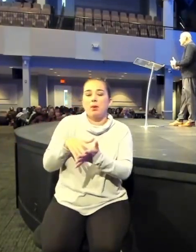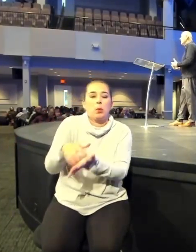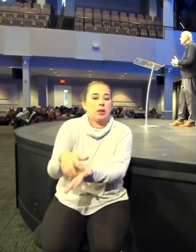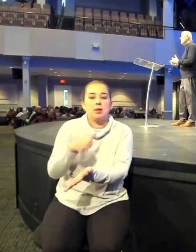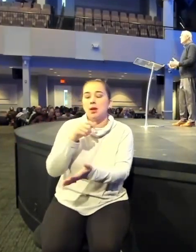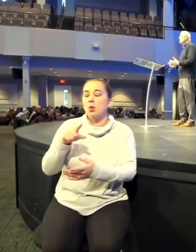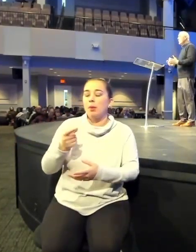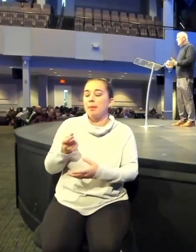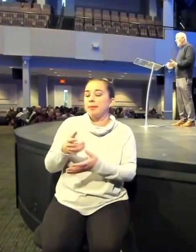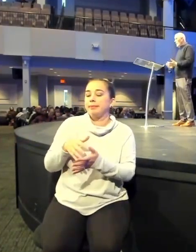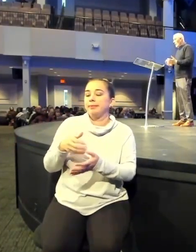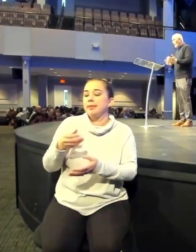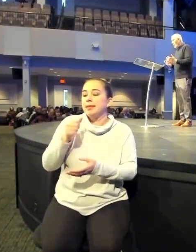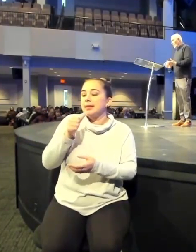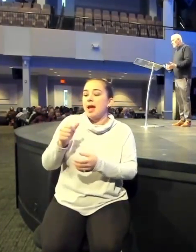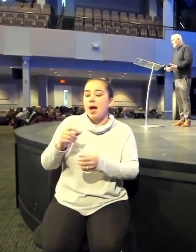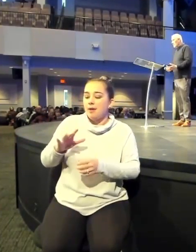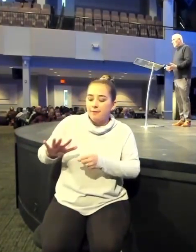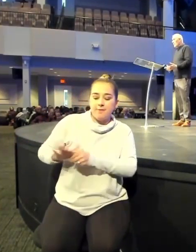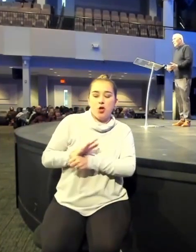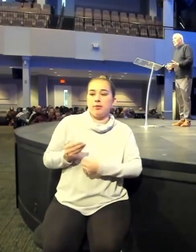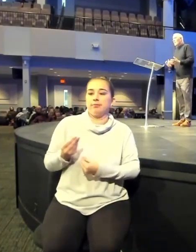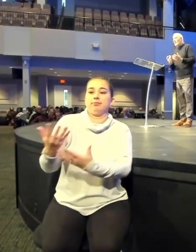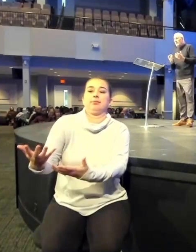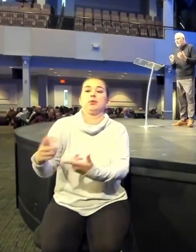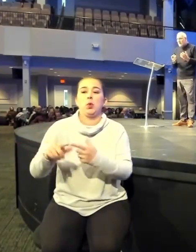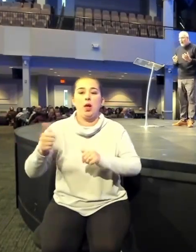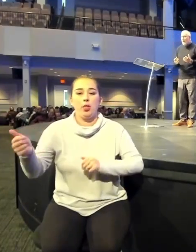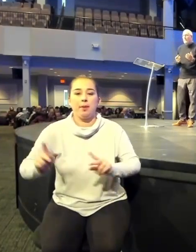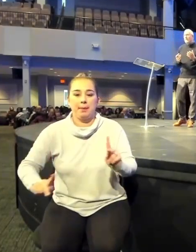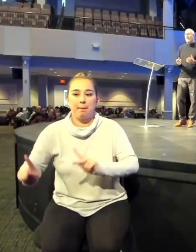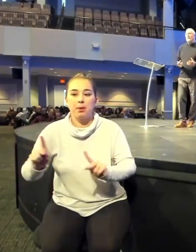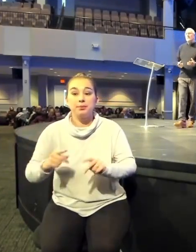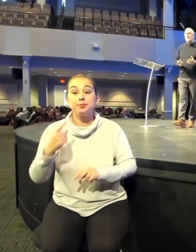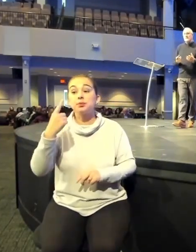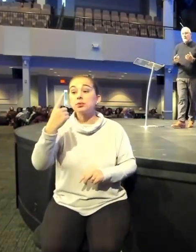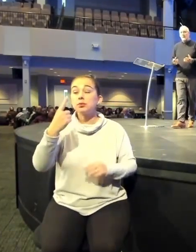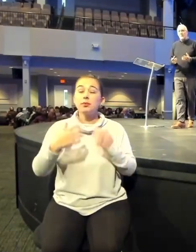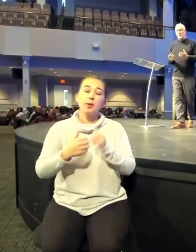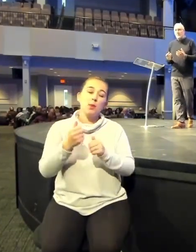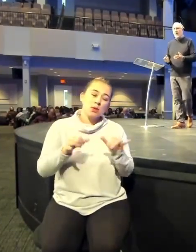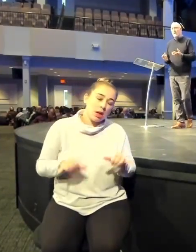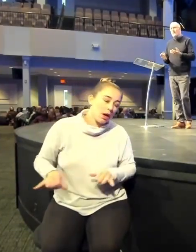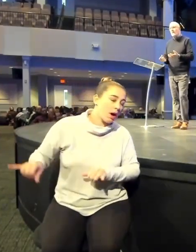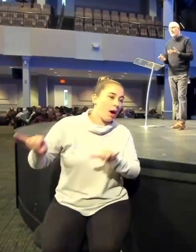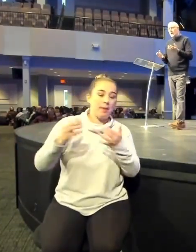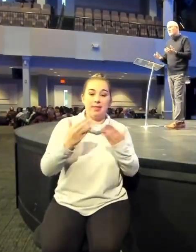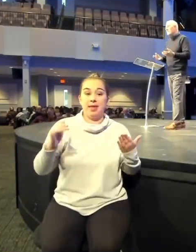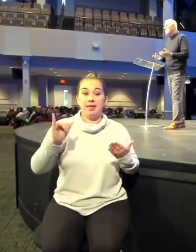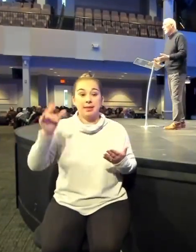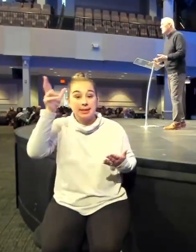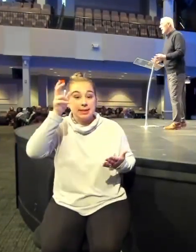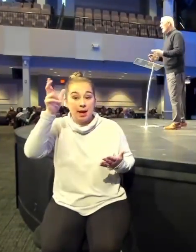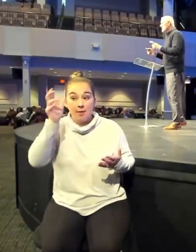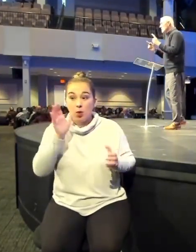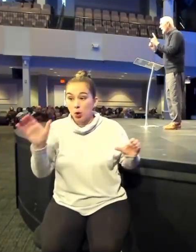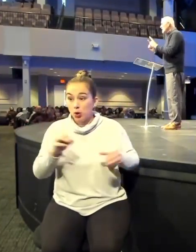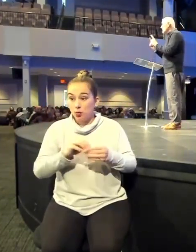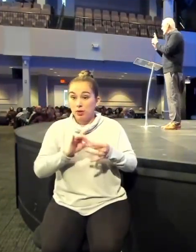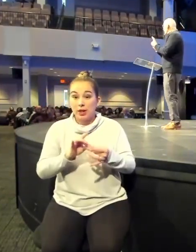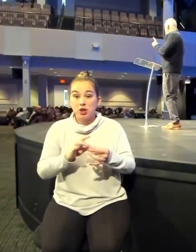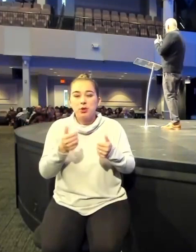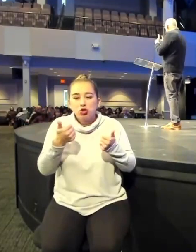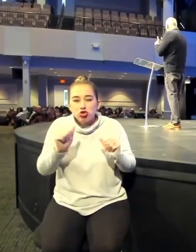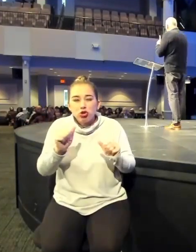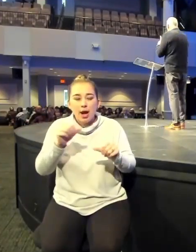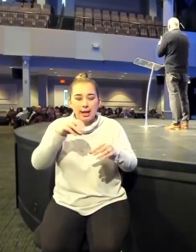flow fully toward the people around you. One of the most common things that Satan will try to do in relationships is he tries